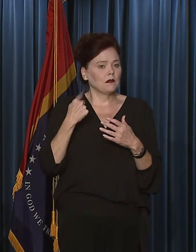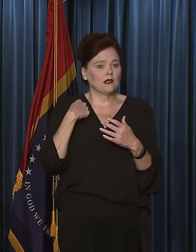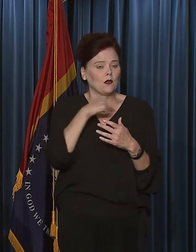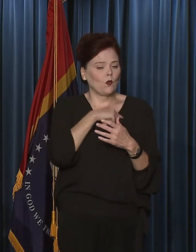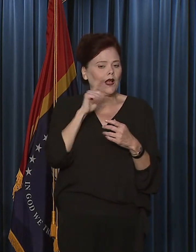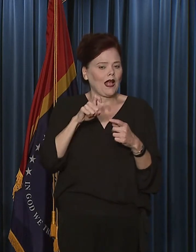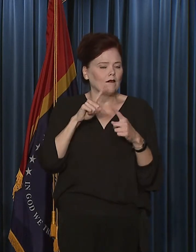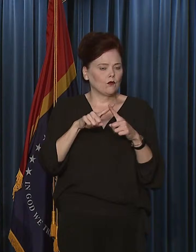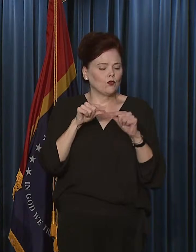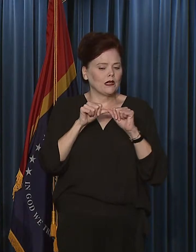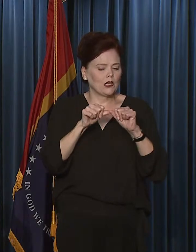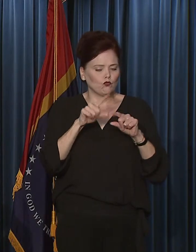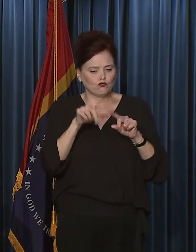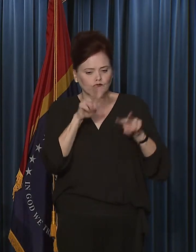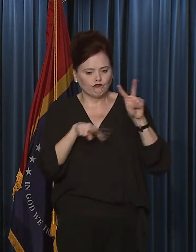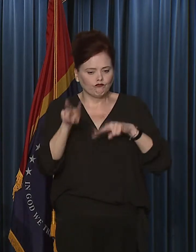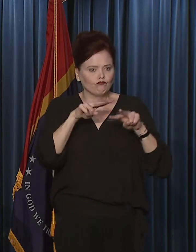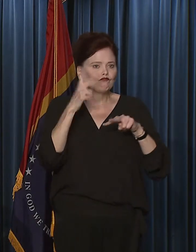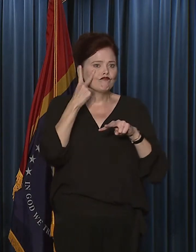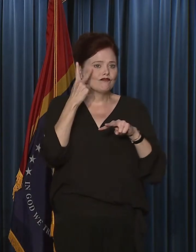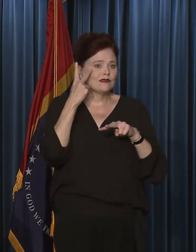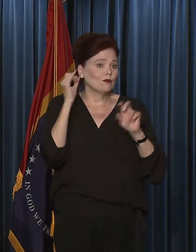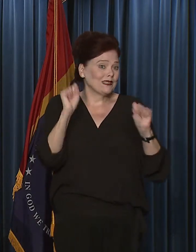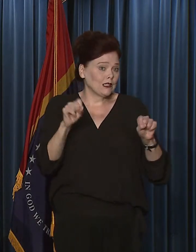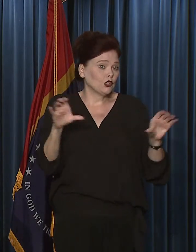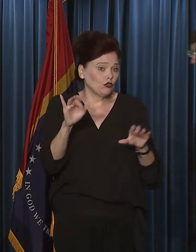to continue to look at and work through.